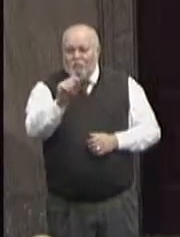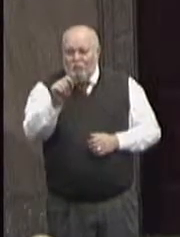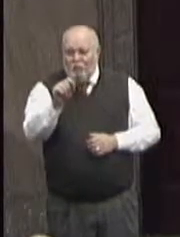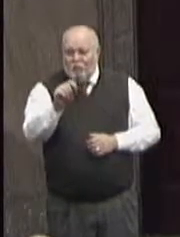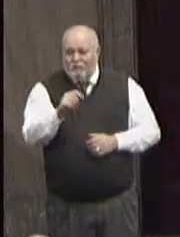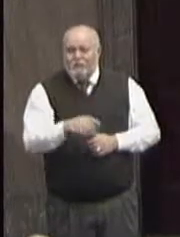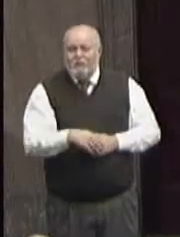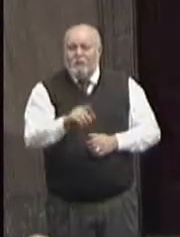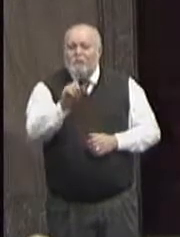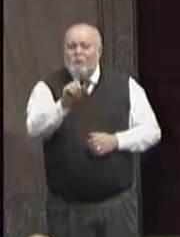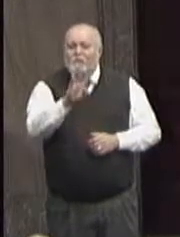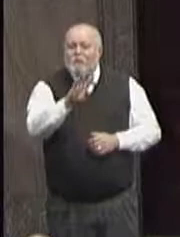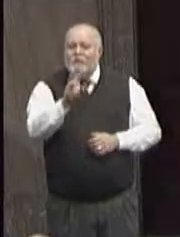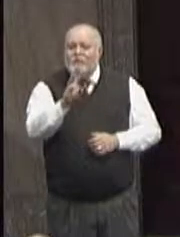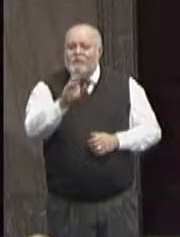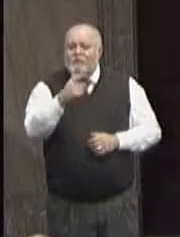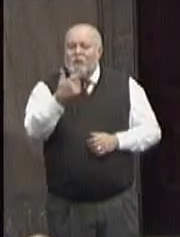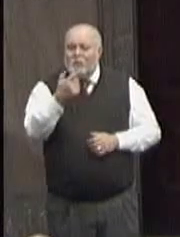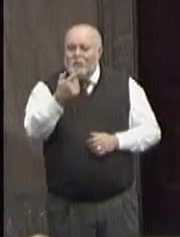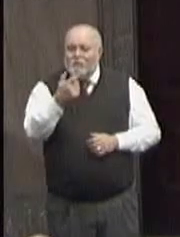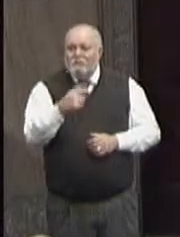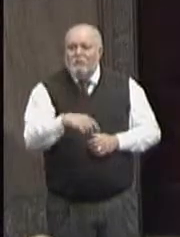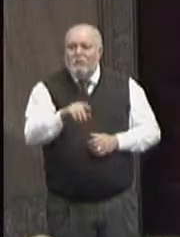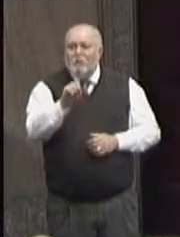14620, 14621,